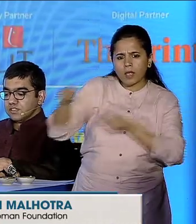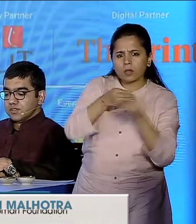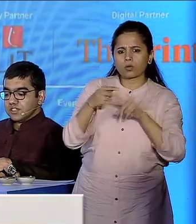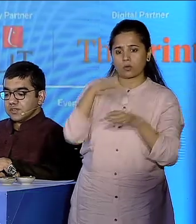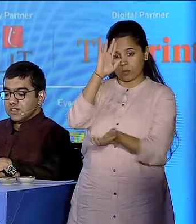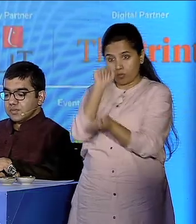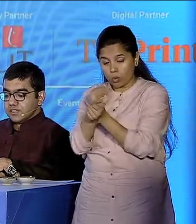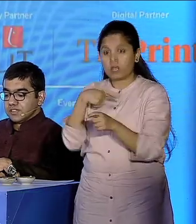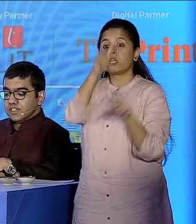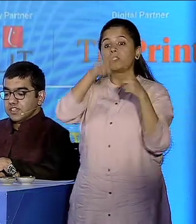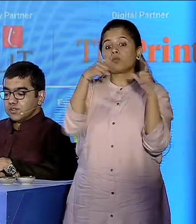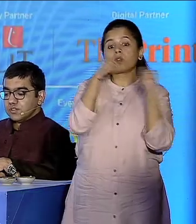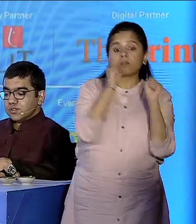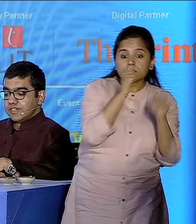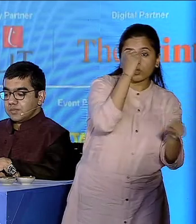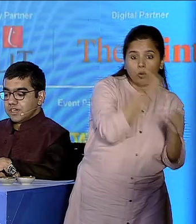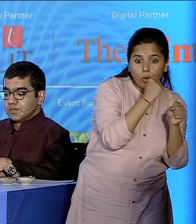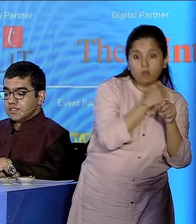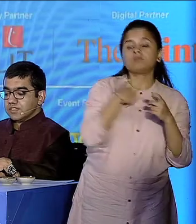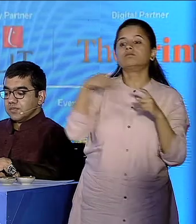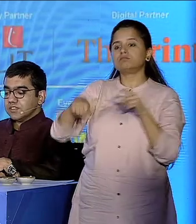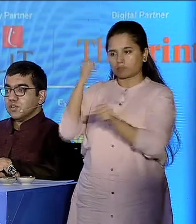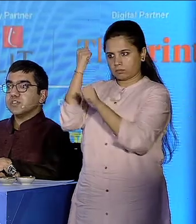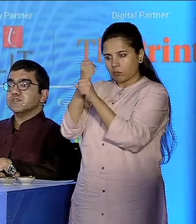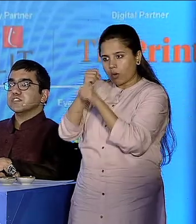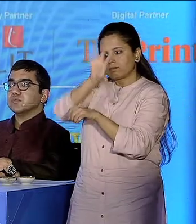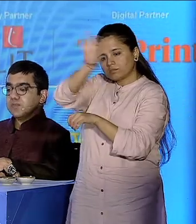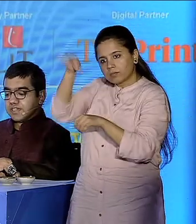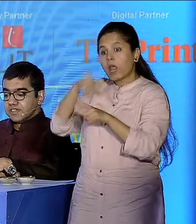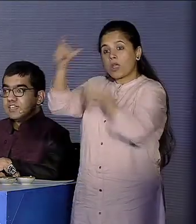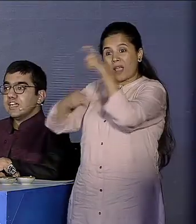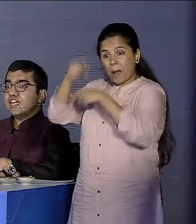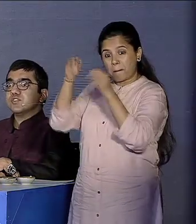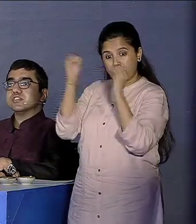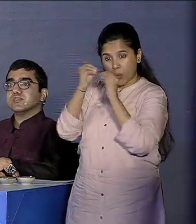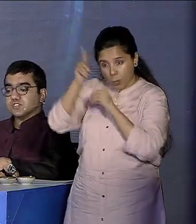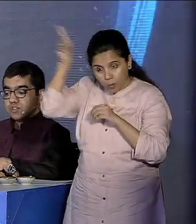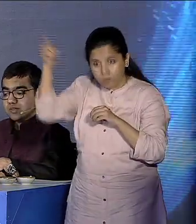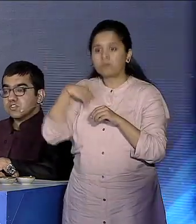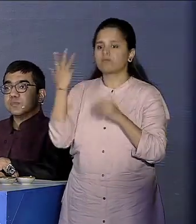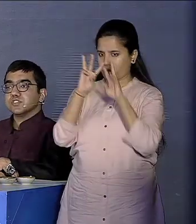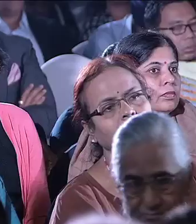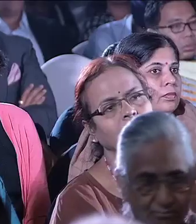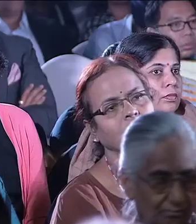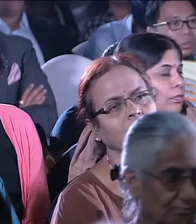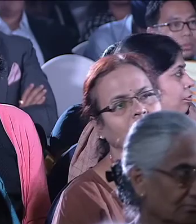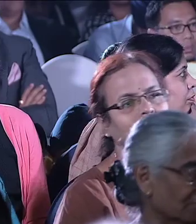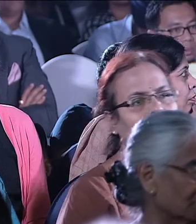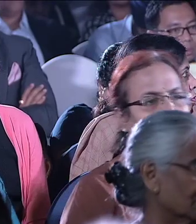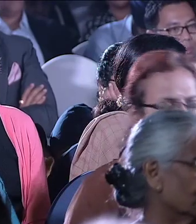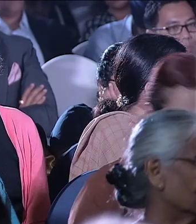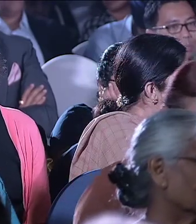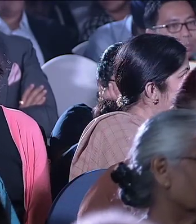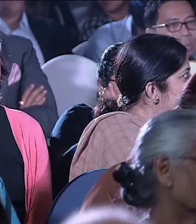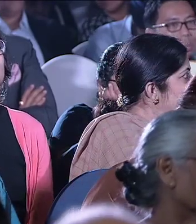the Jammu and Kashmir government, including over 20 departments, Cummins Corporate Office in Mumbai, and we also did a workshop with top CEOs at YPO